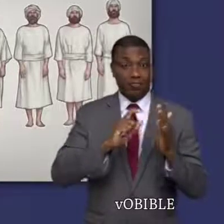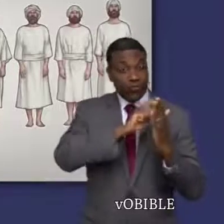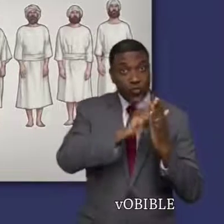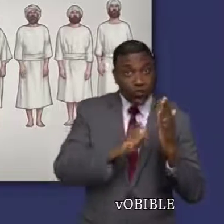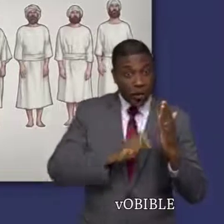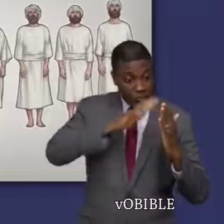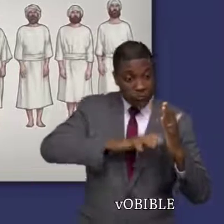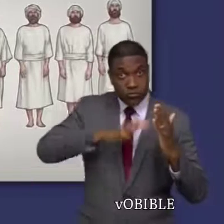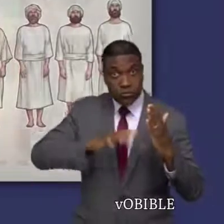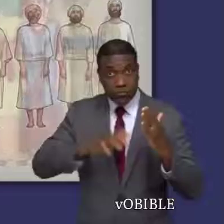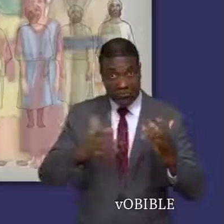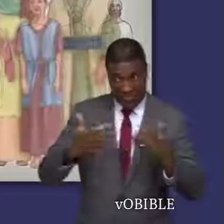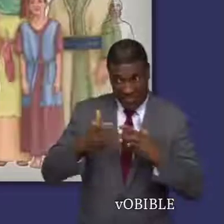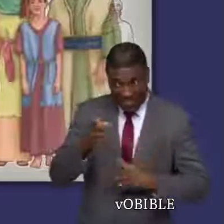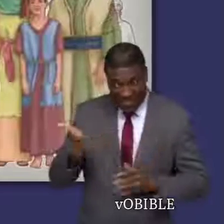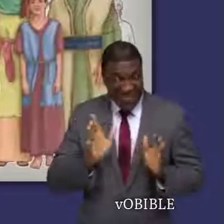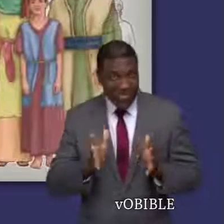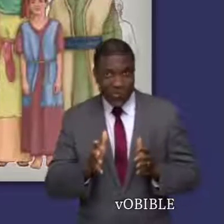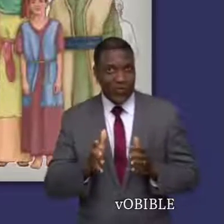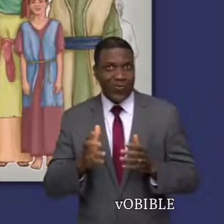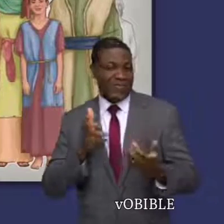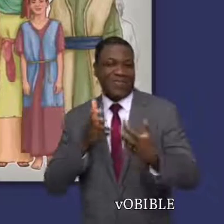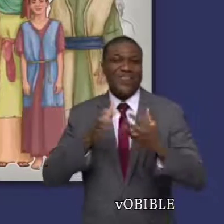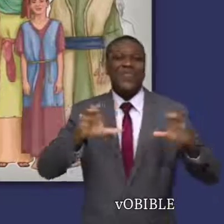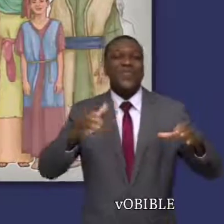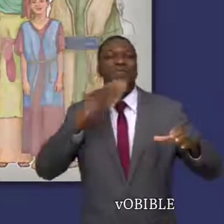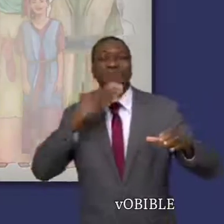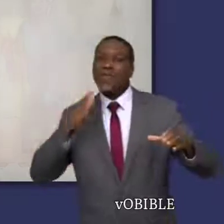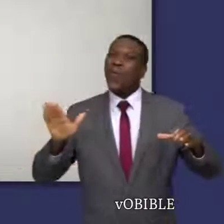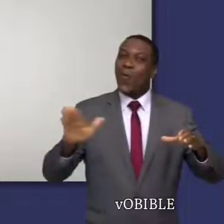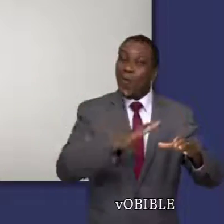not for the Levites alone, but for the entire nation of Israel.